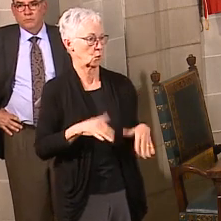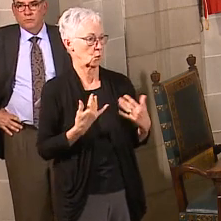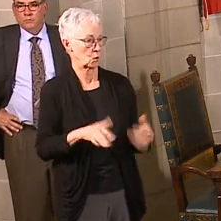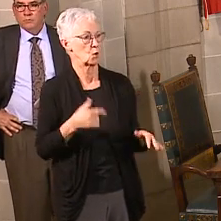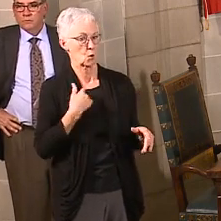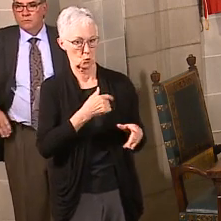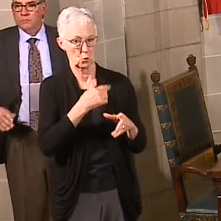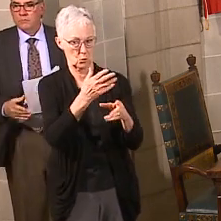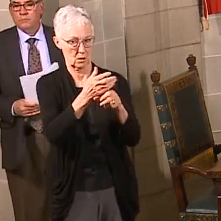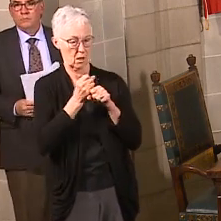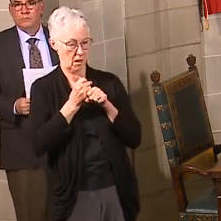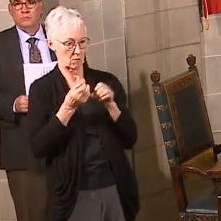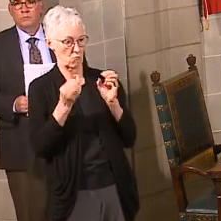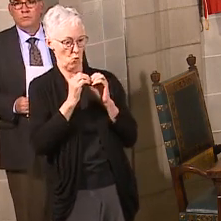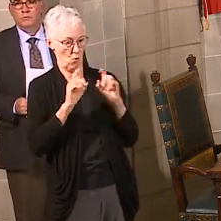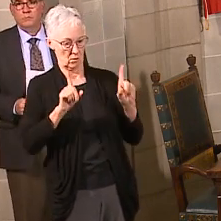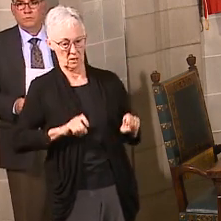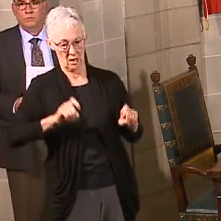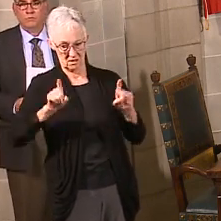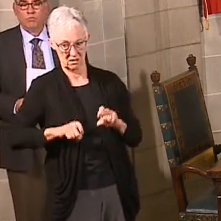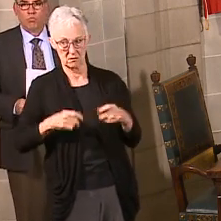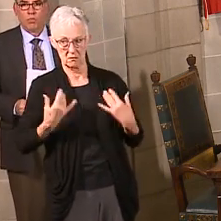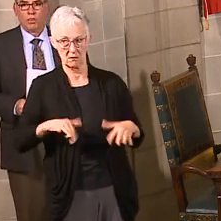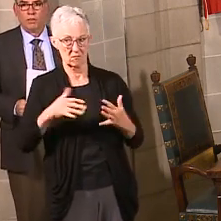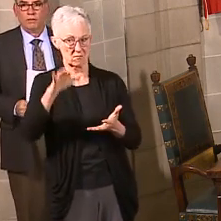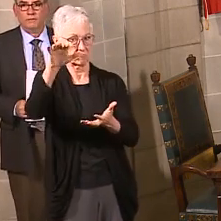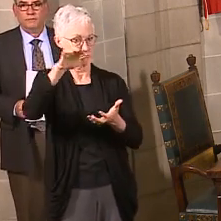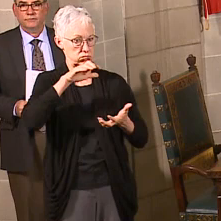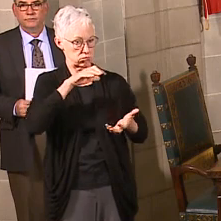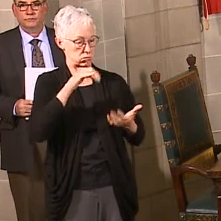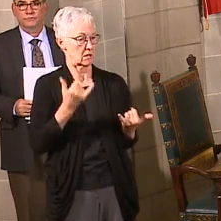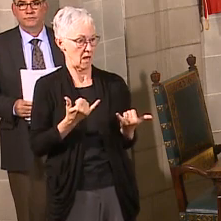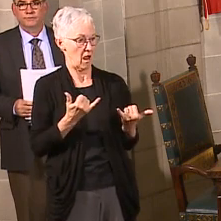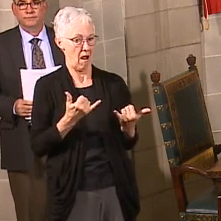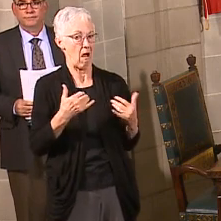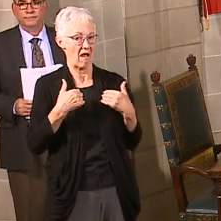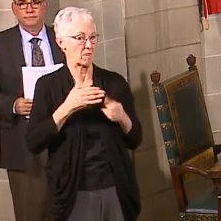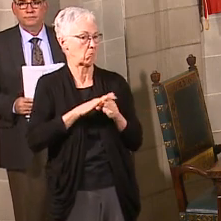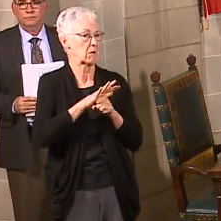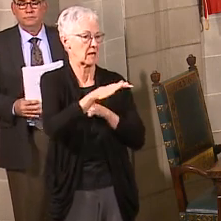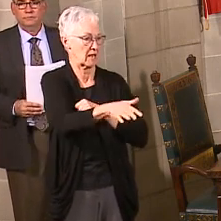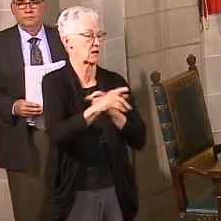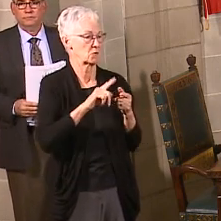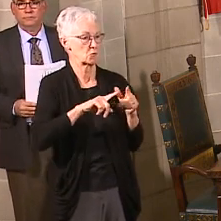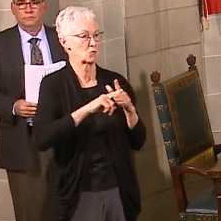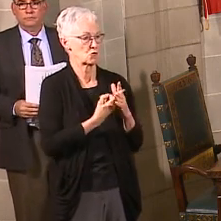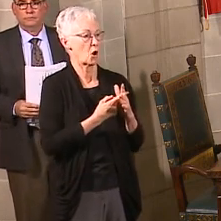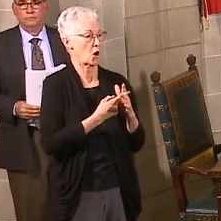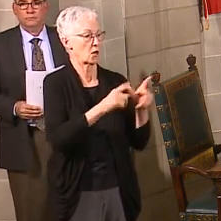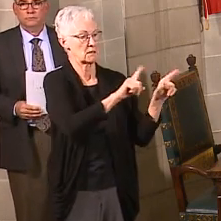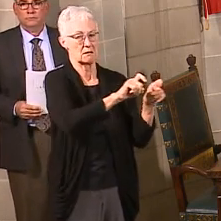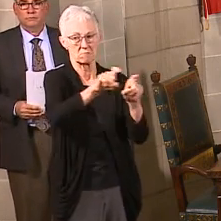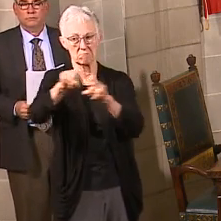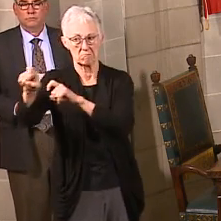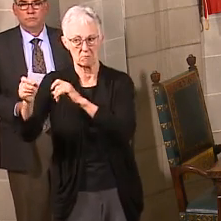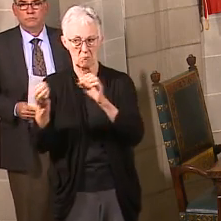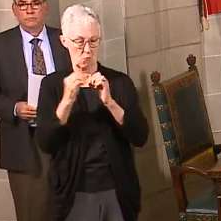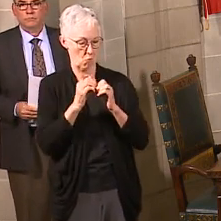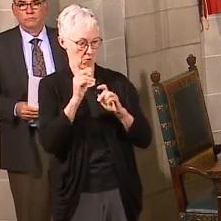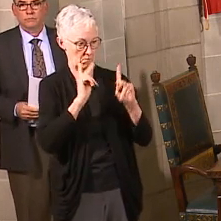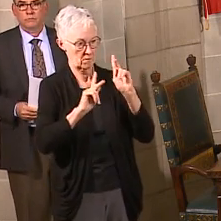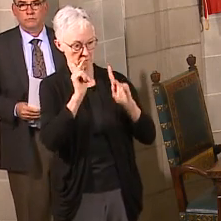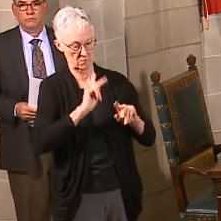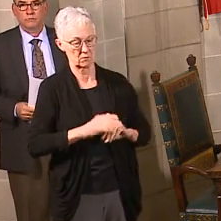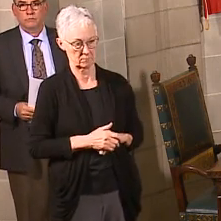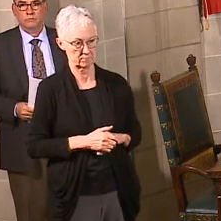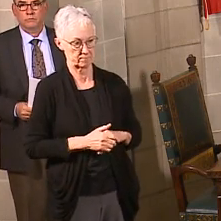in. We're going to be able to loosen up that priority, those restrictions, so we can get more samples in and be able to continue that pipeline of tests coming